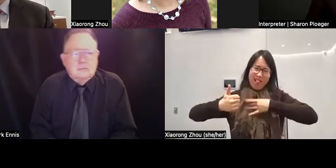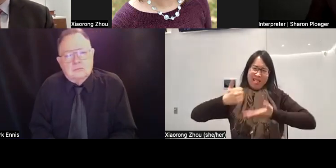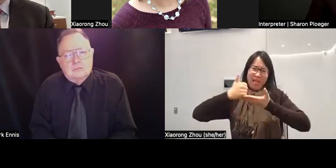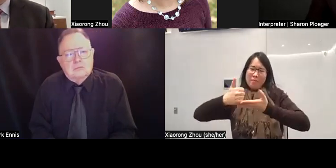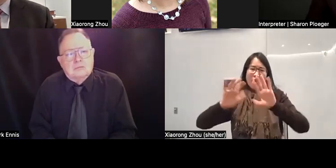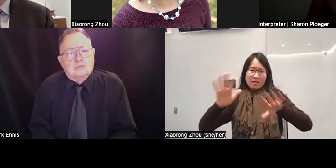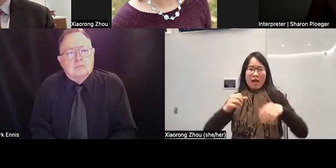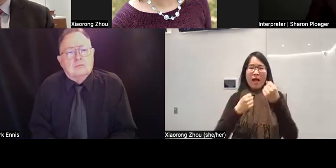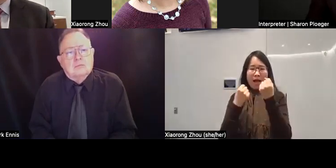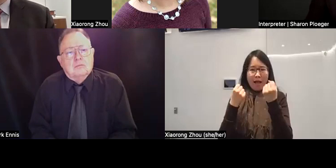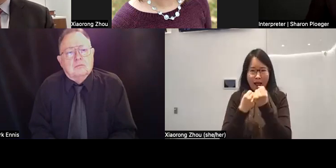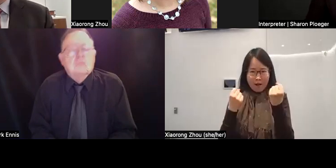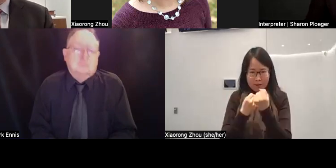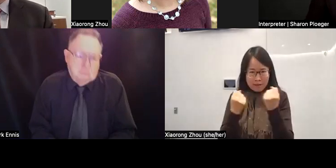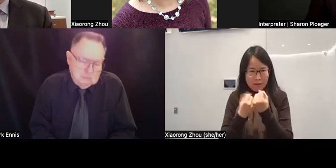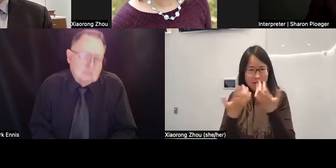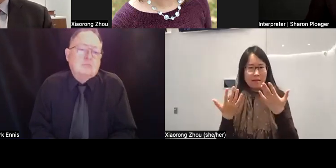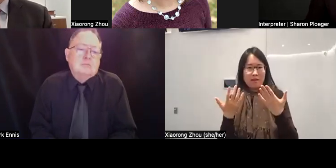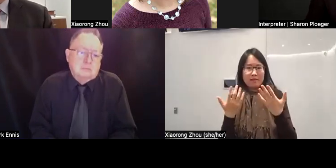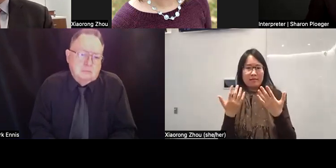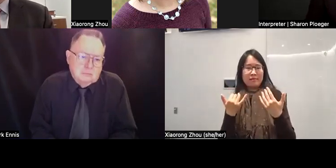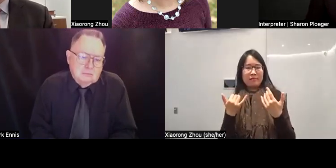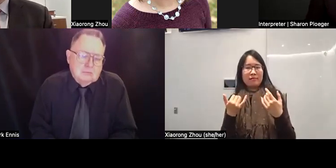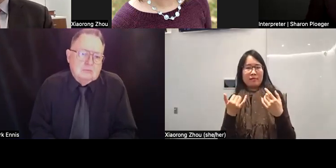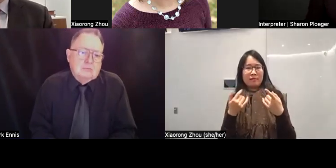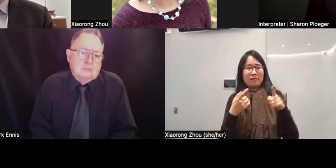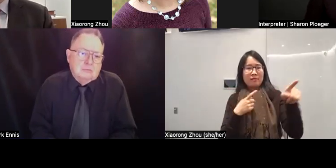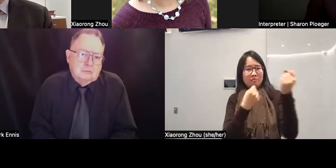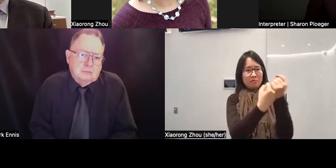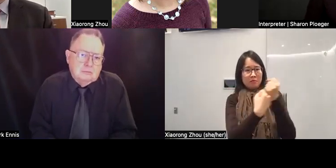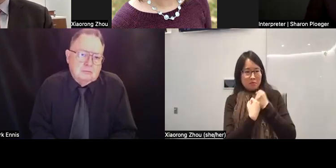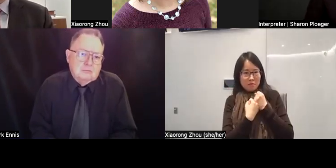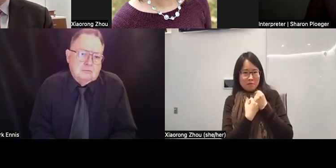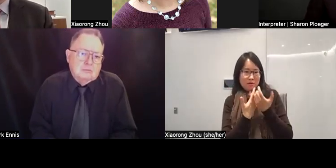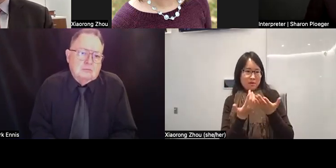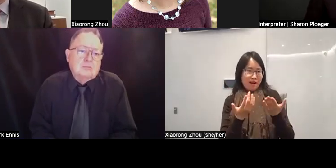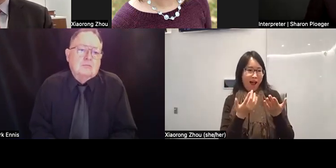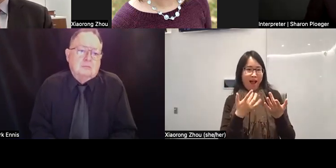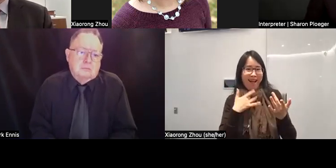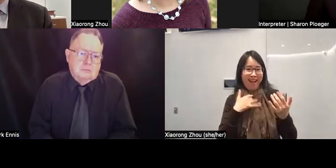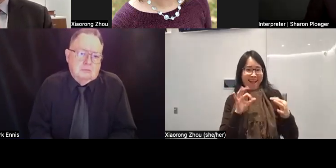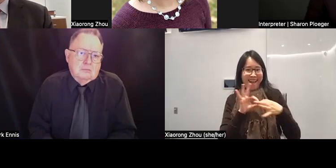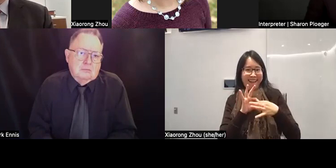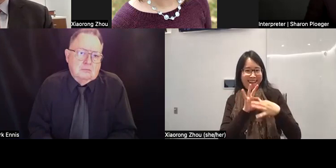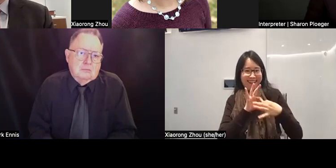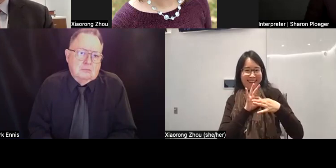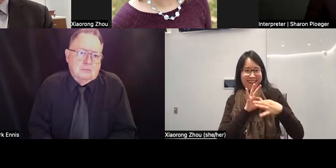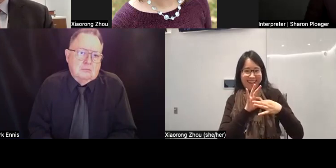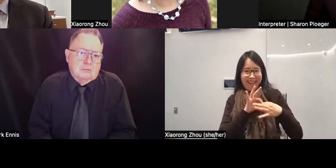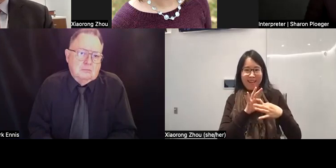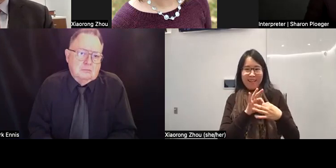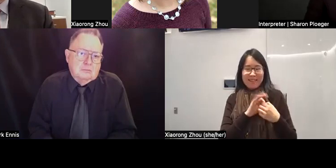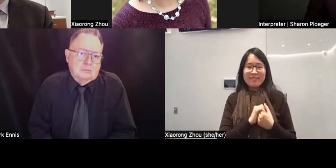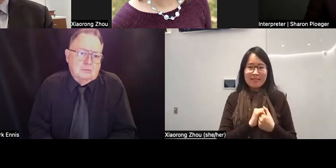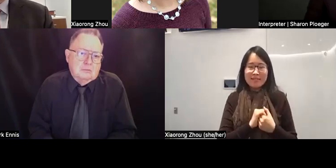about the helping model. We don't like that concept of help. Instead, it's advocacy. You advocate for me, you support